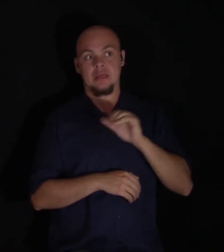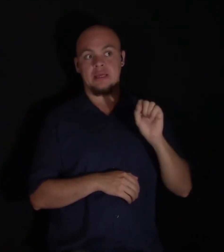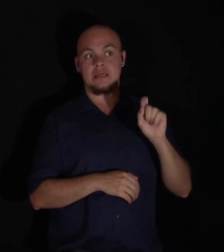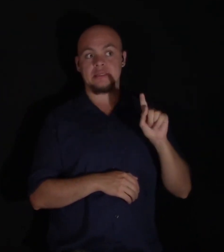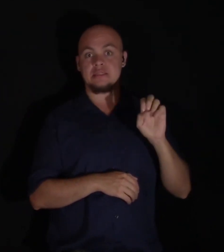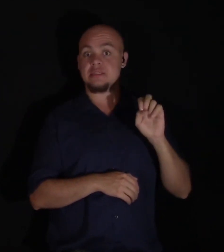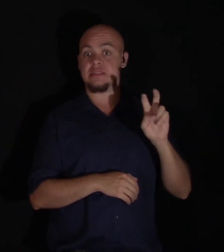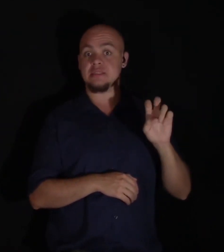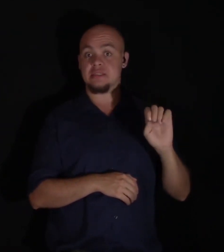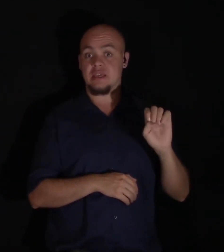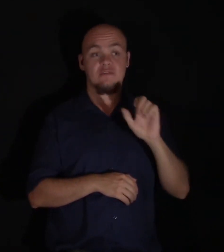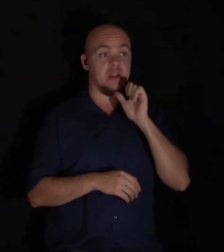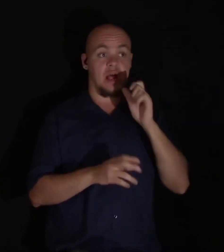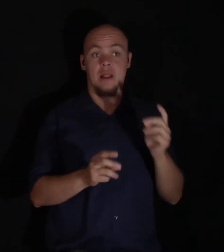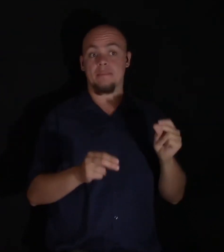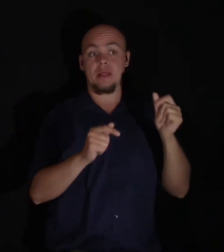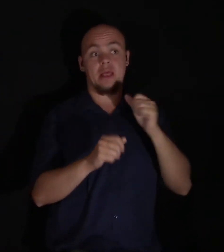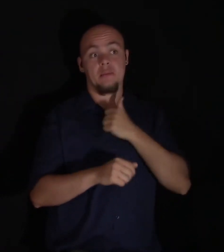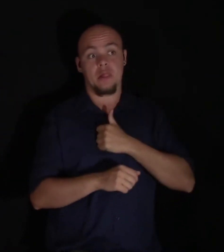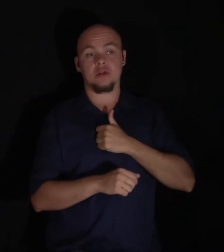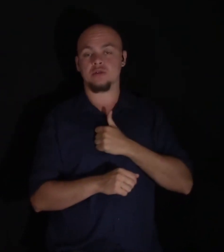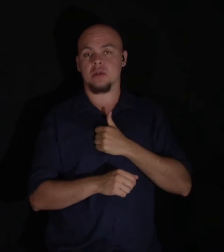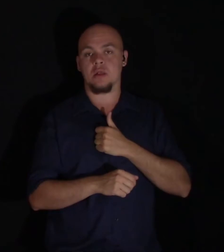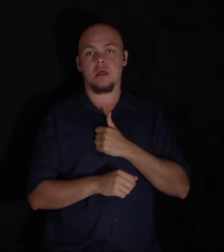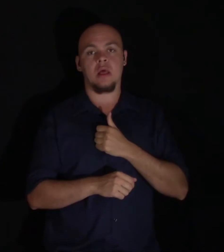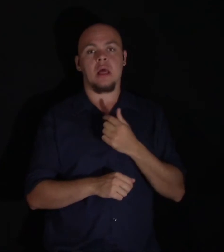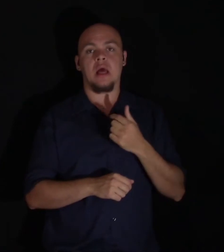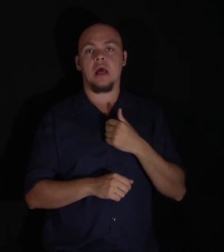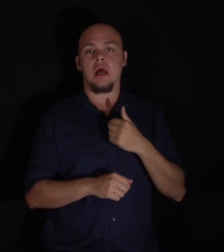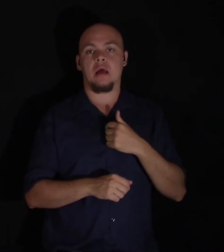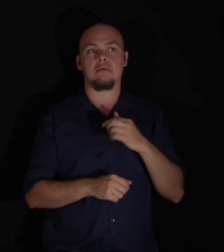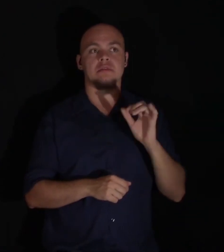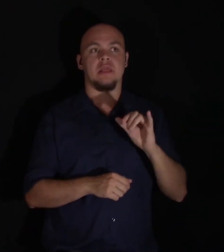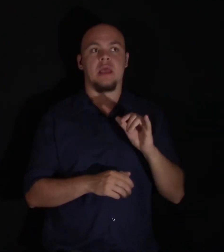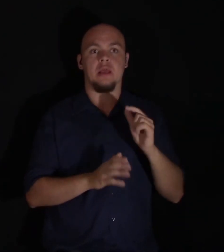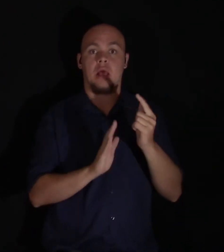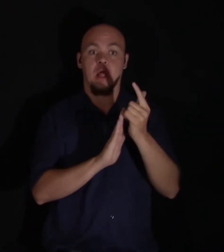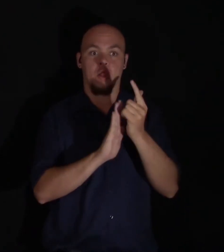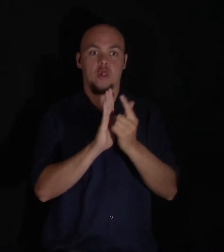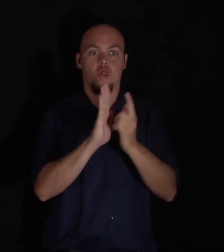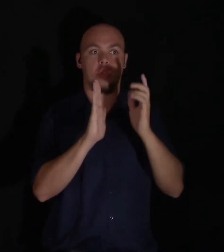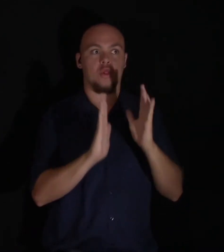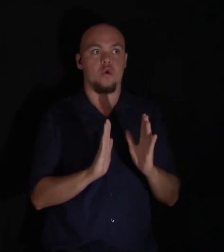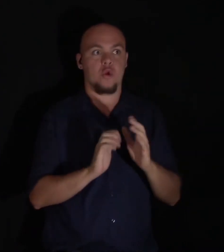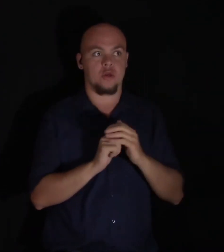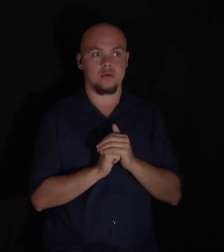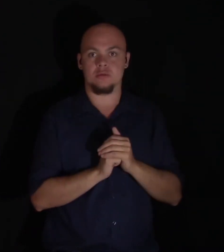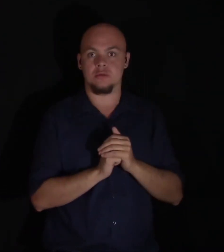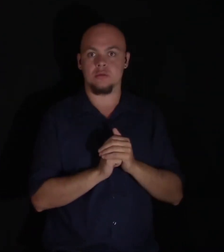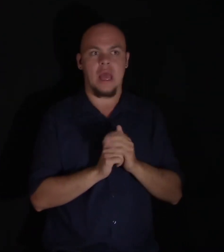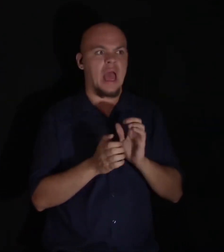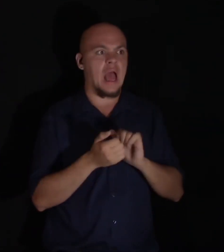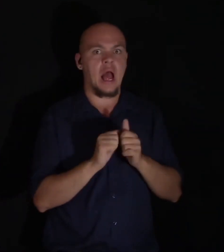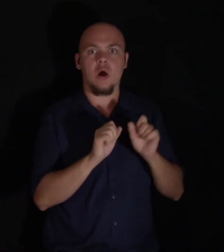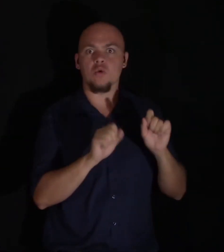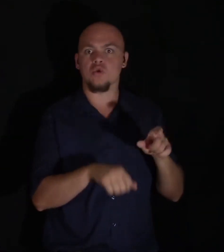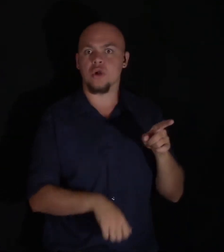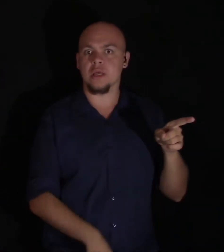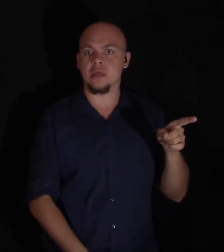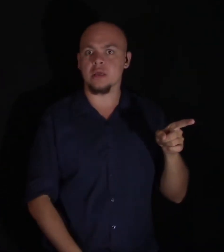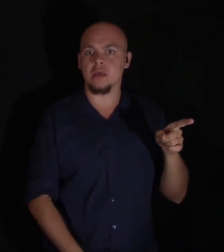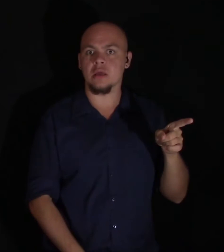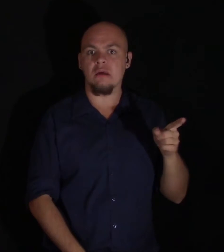immediately apologize, I went at him like a trial attorney. How could he buy